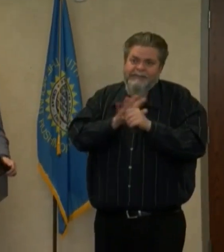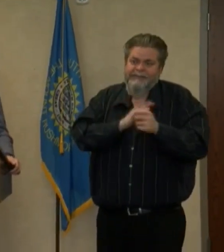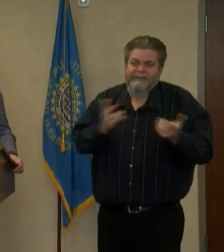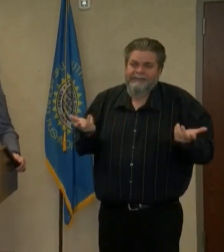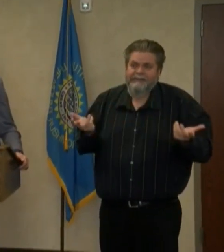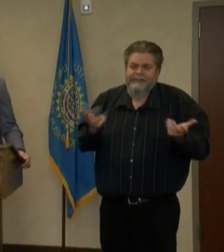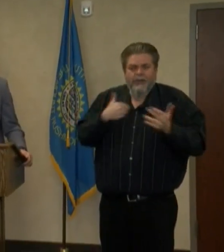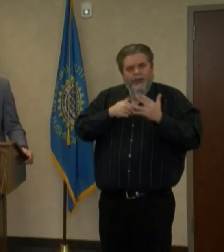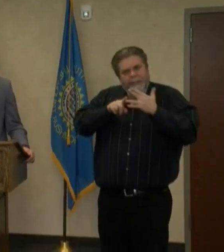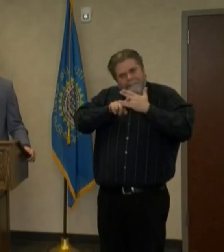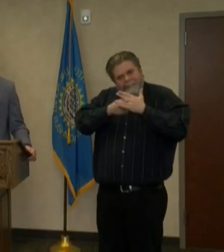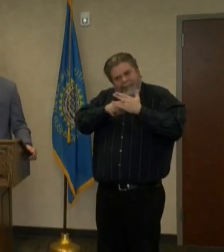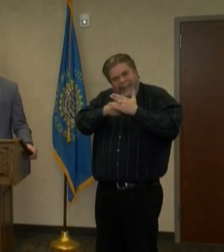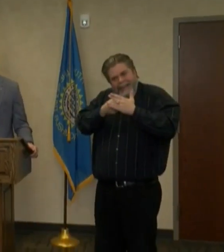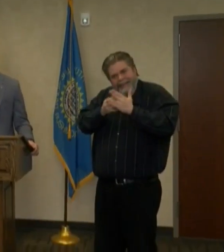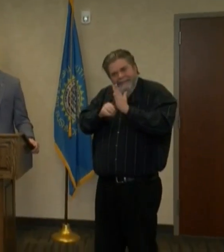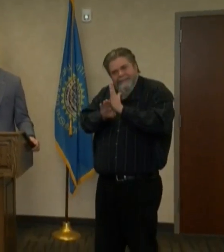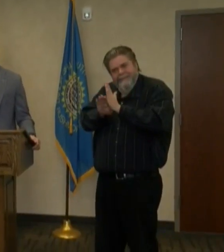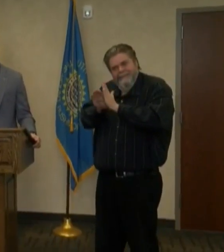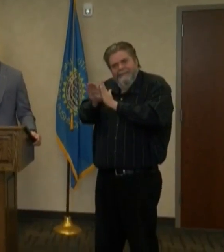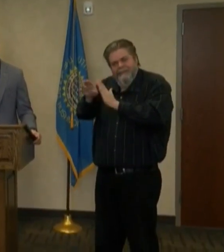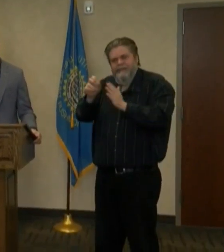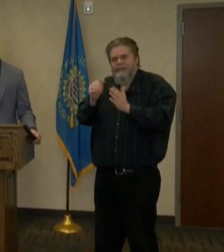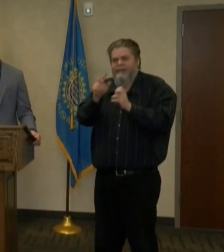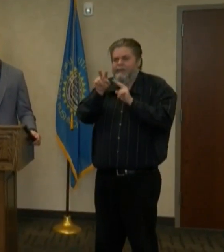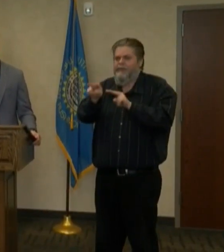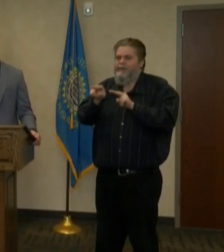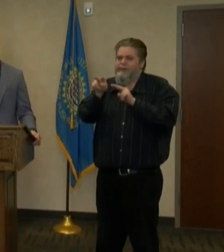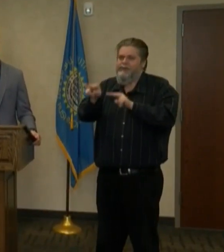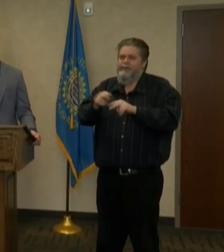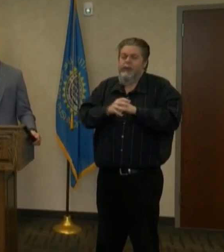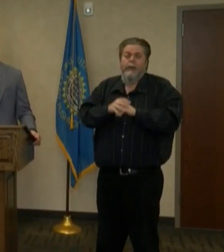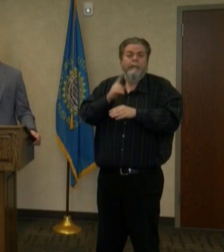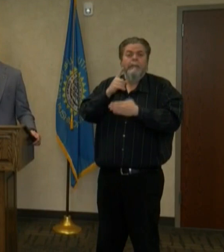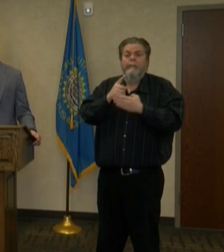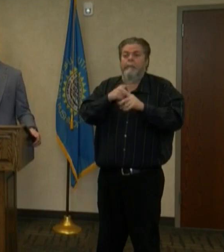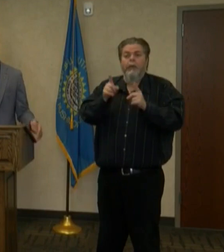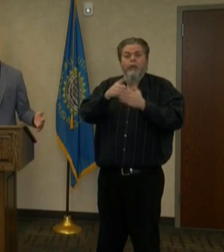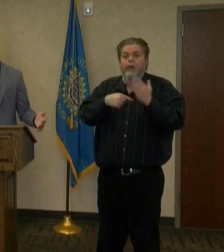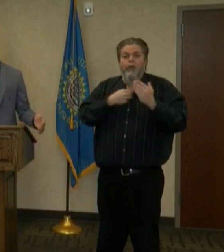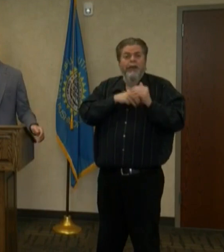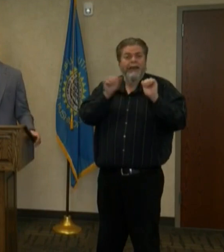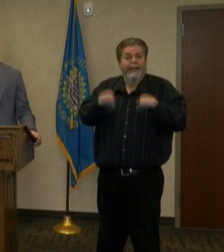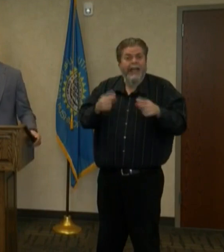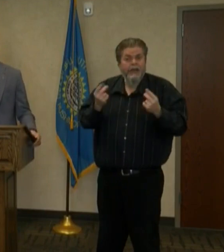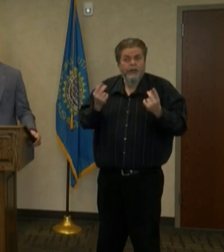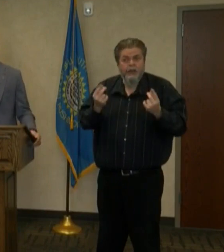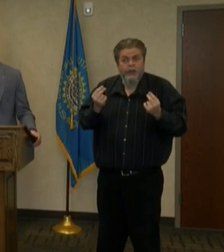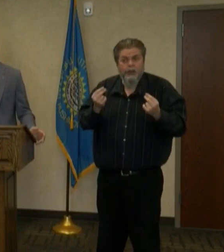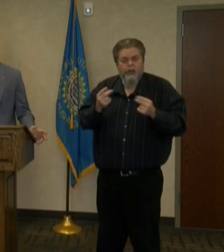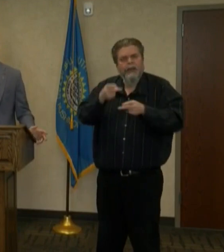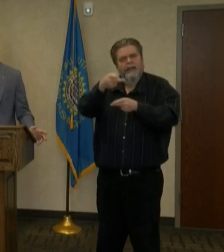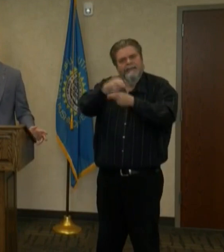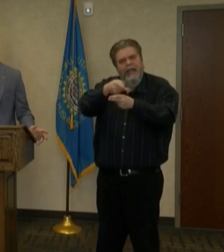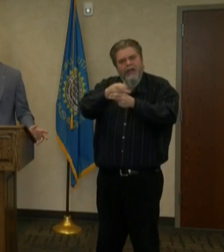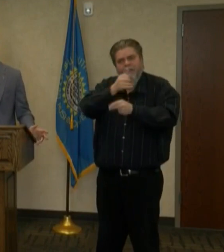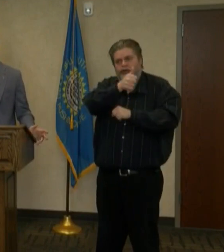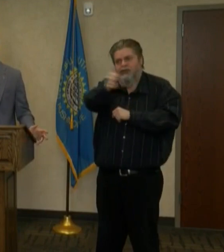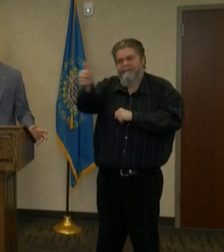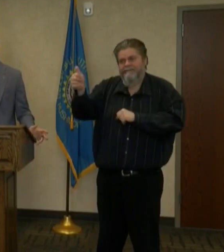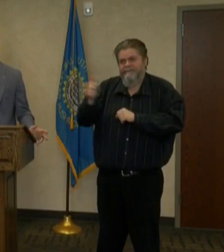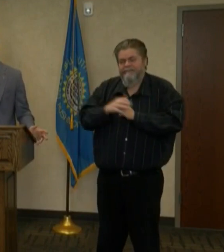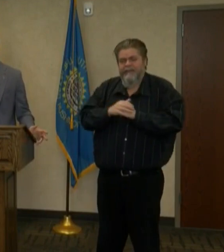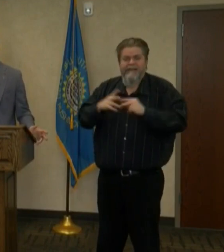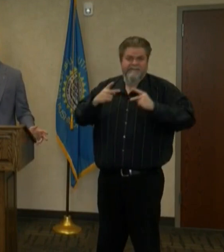just kind of on the beginning of this. And so there are certain things, though, that we can continue to do to take care of ourselves. And one is